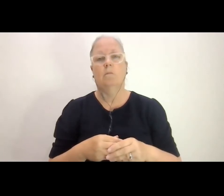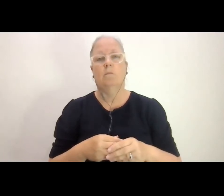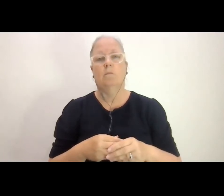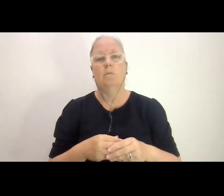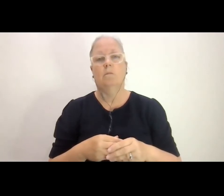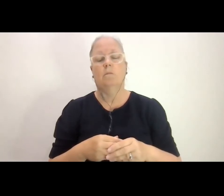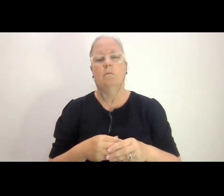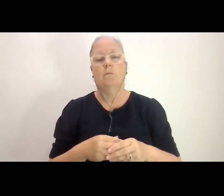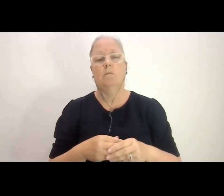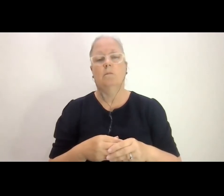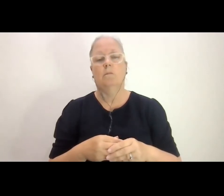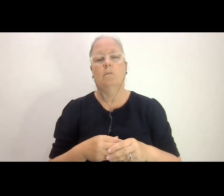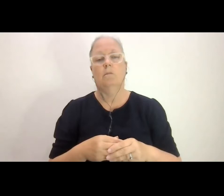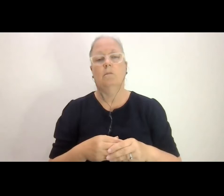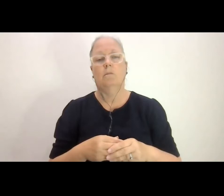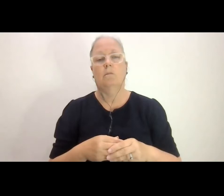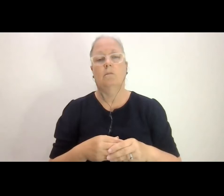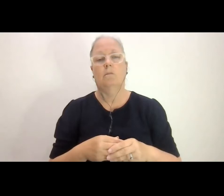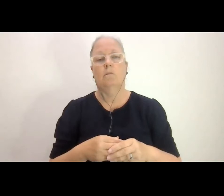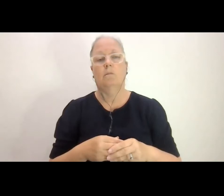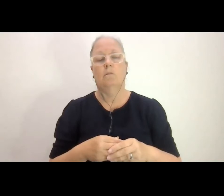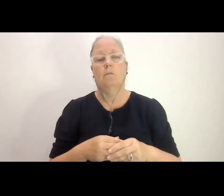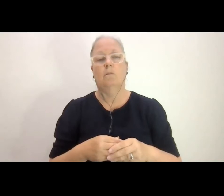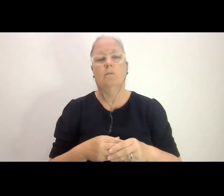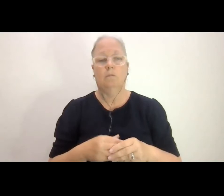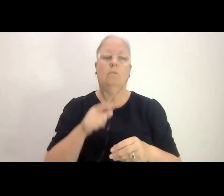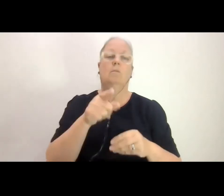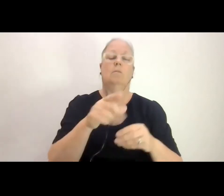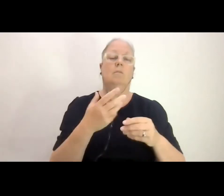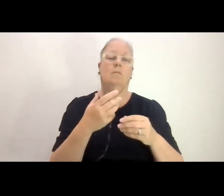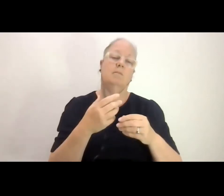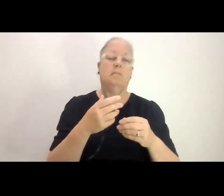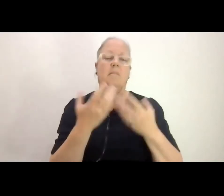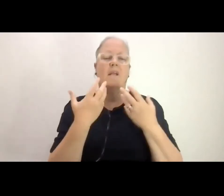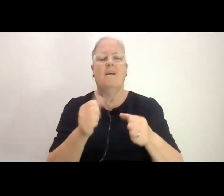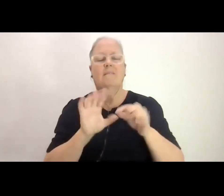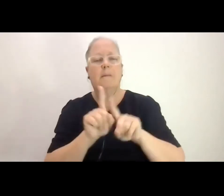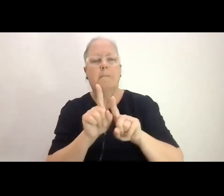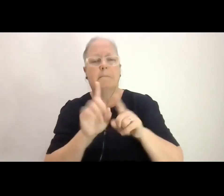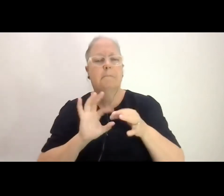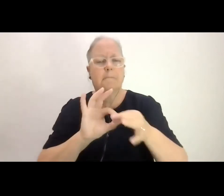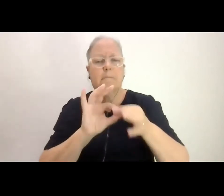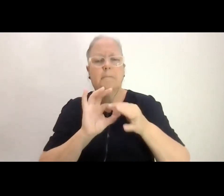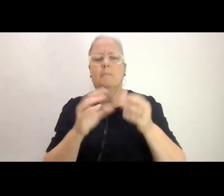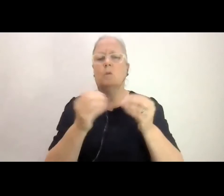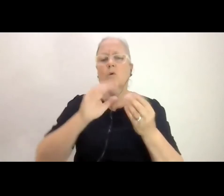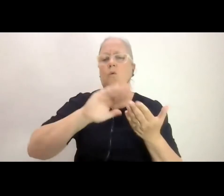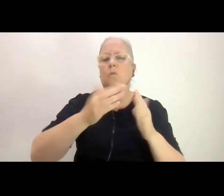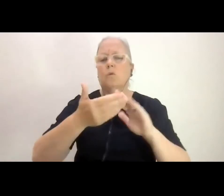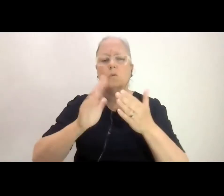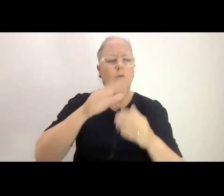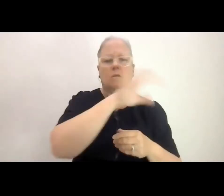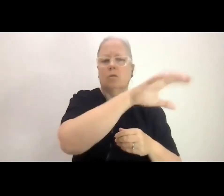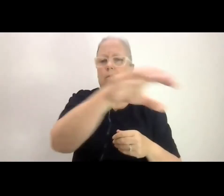in some extent, you know, the engagement from other sectors is still lacking. And a technical working group